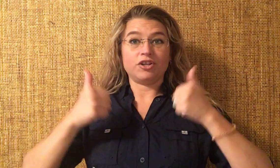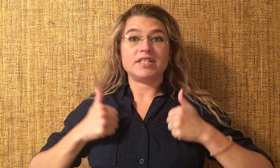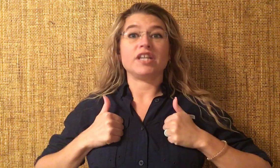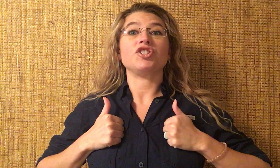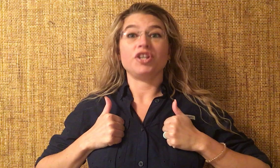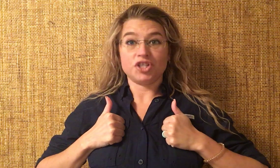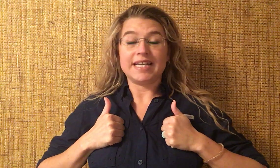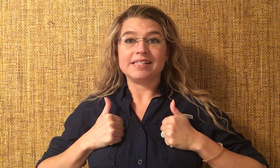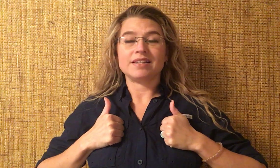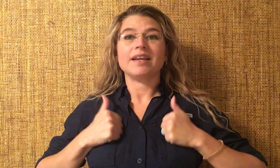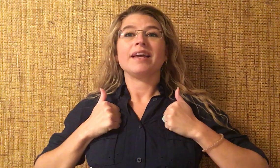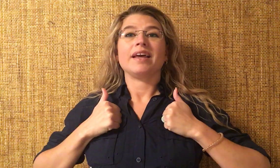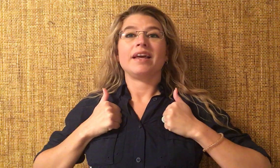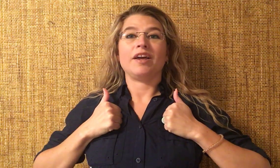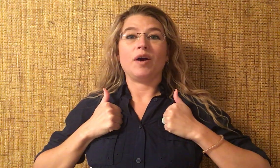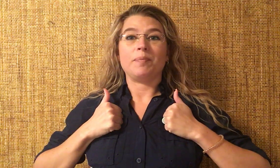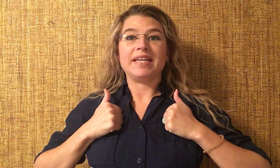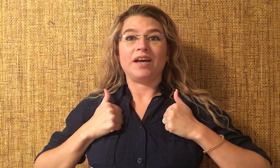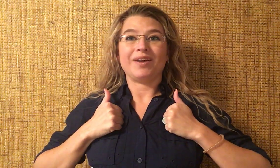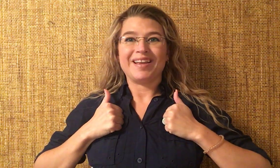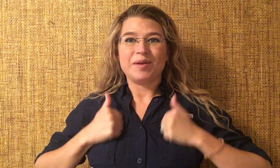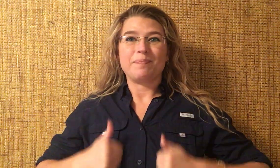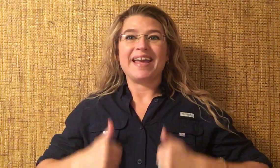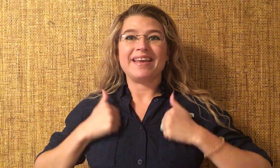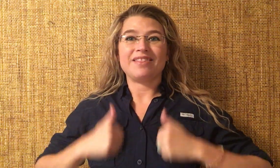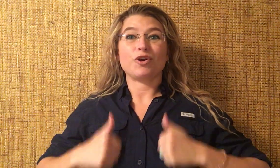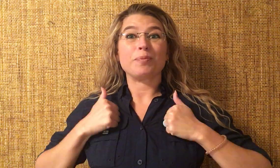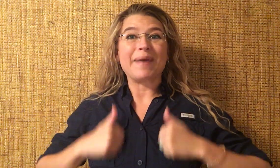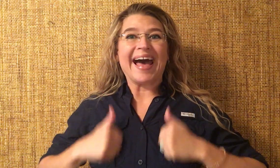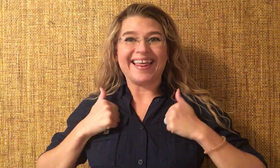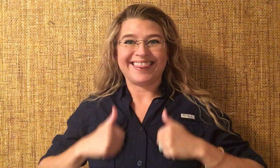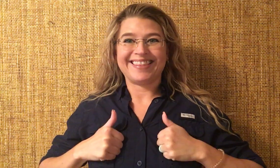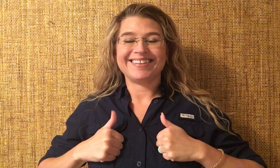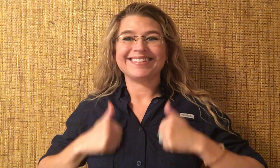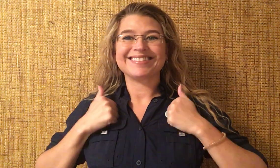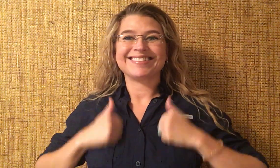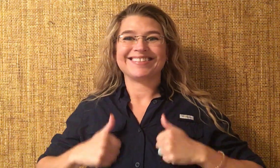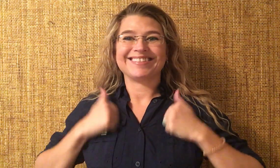fingers touching your chest, and go up and down. Bathe or bath.